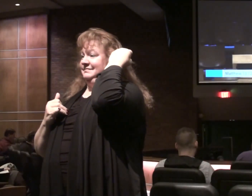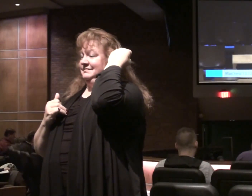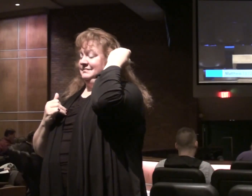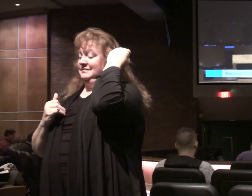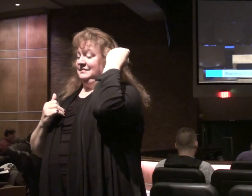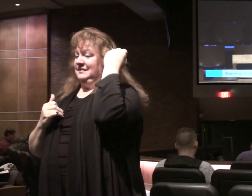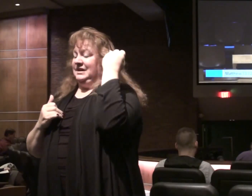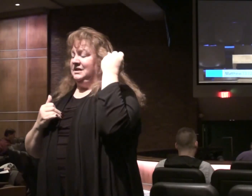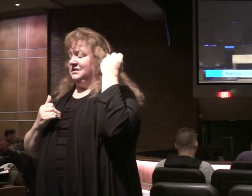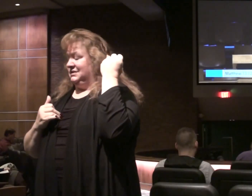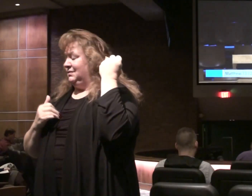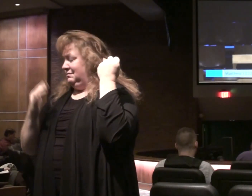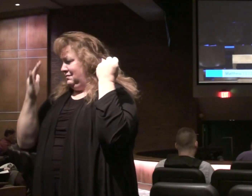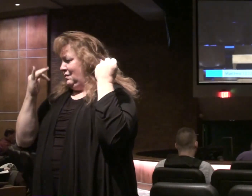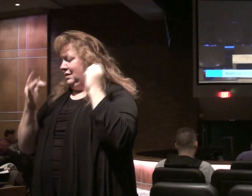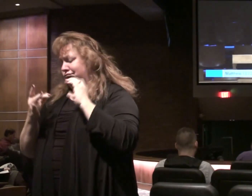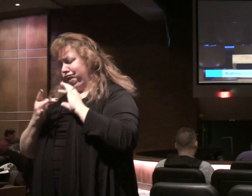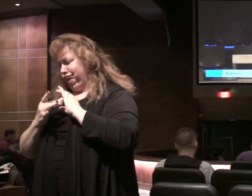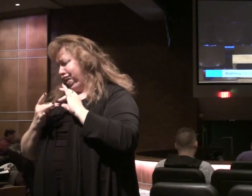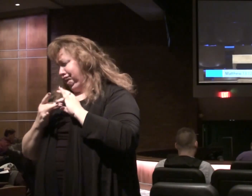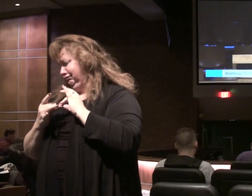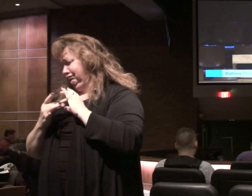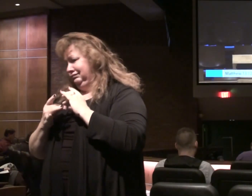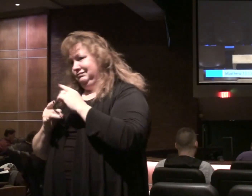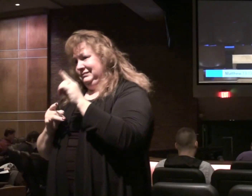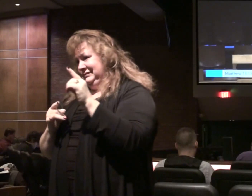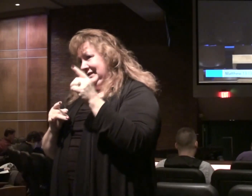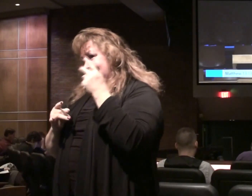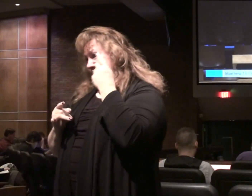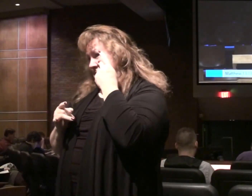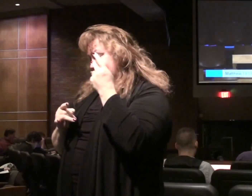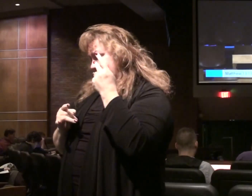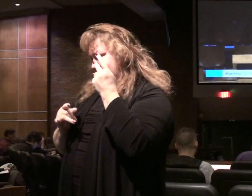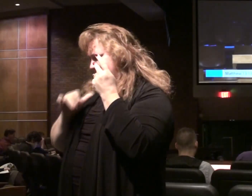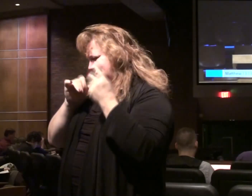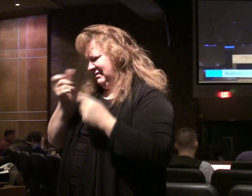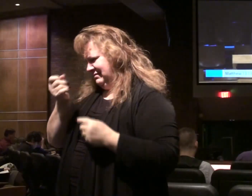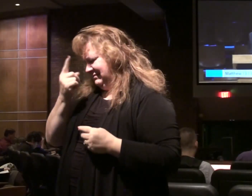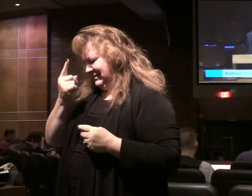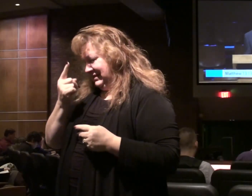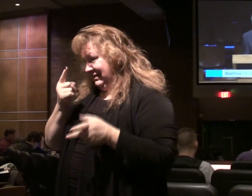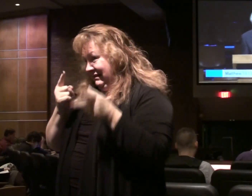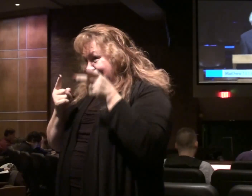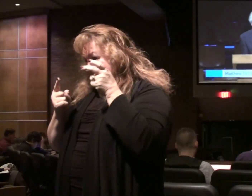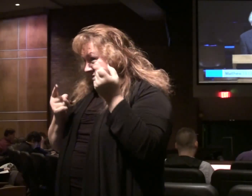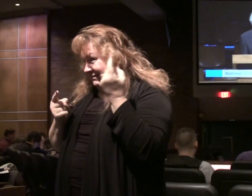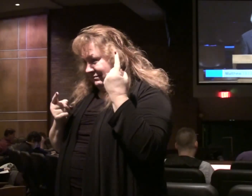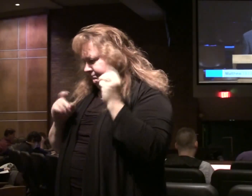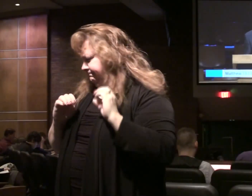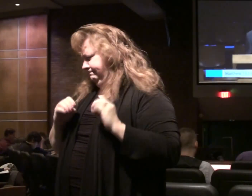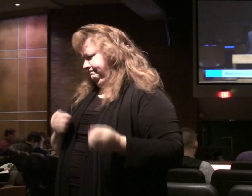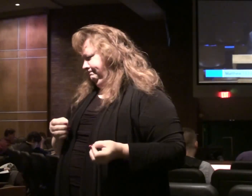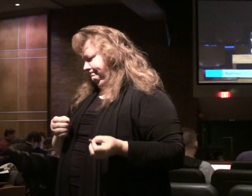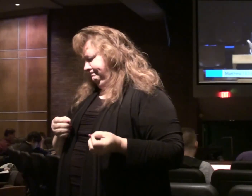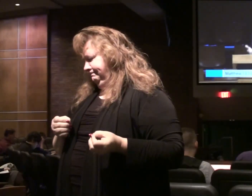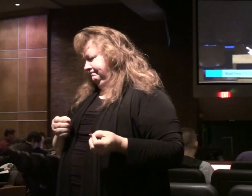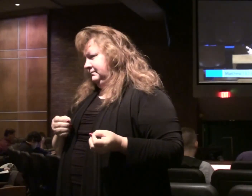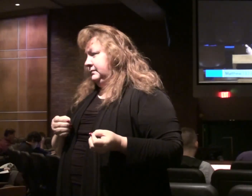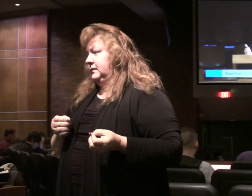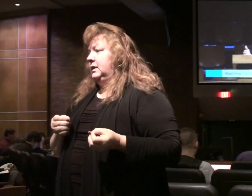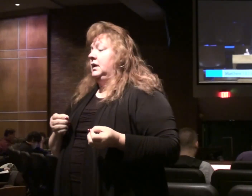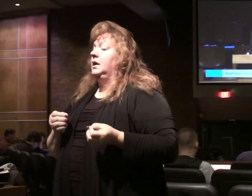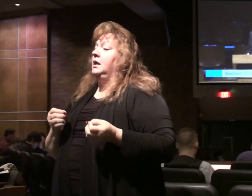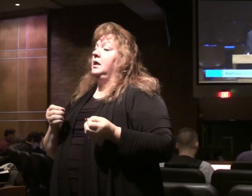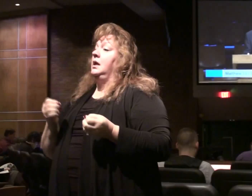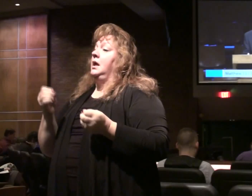Therefore I speak to them in parables, while seeing they do not see, while hearing they do not hear, nor do they understand. And the prophecy